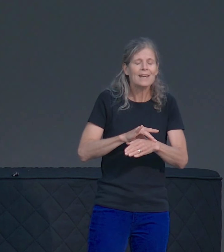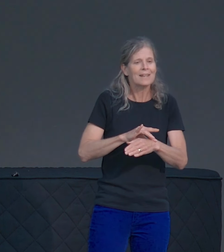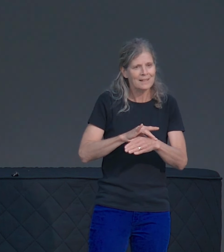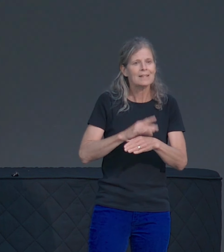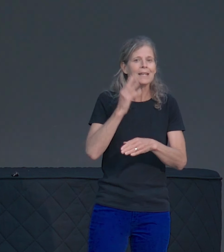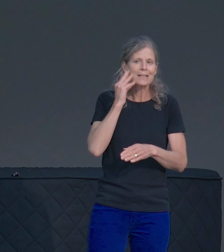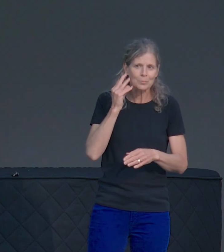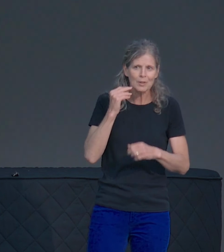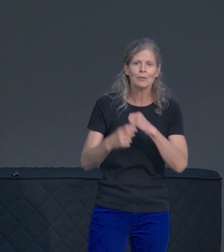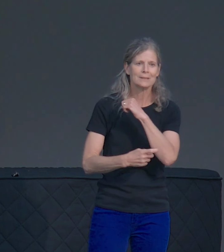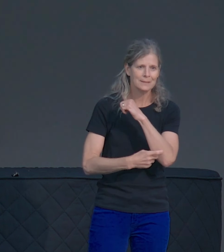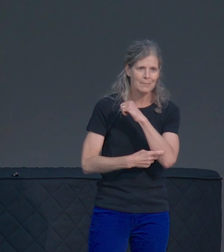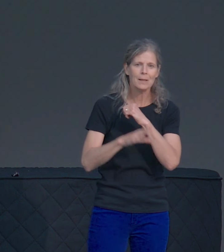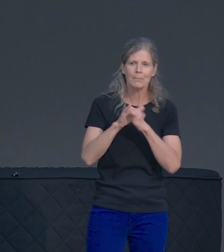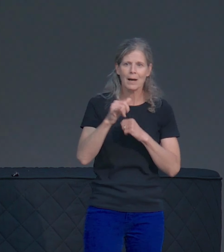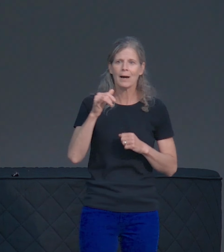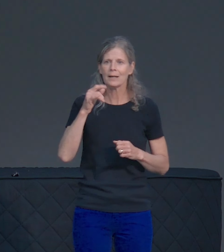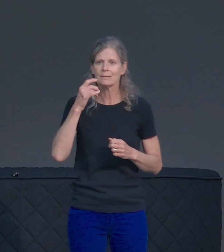tempted by Satan.